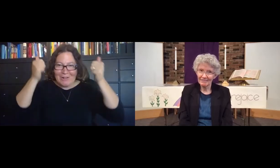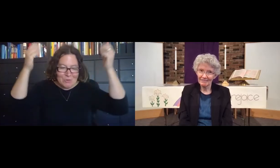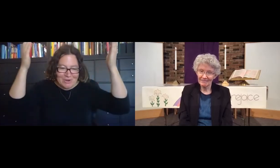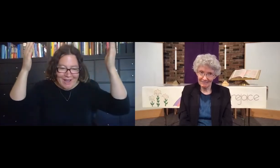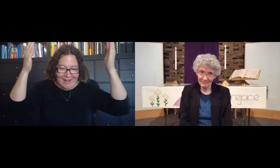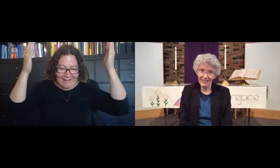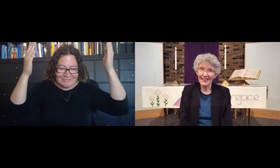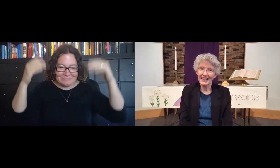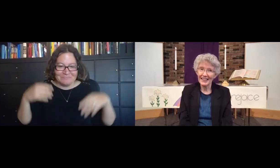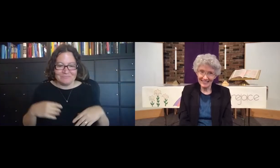indeed. Alleluia.